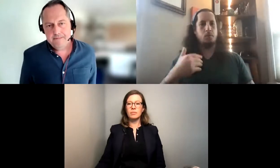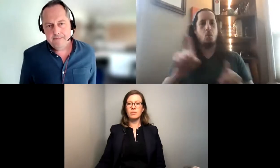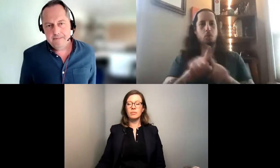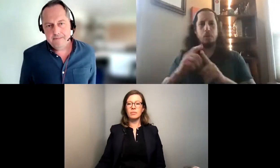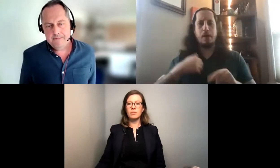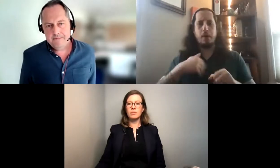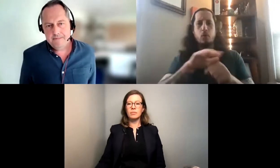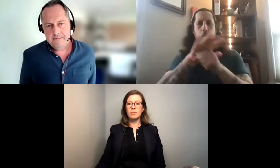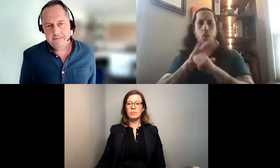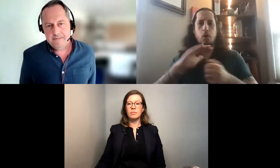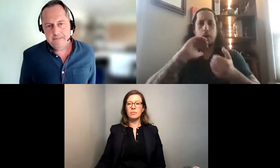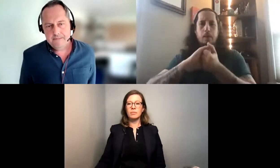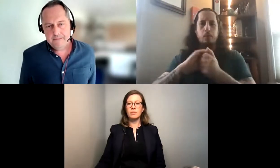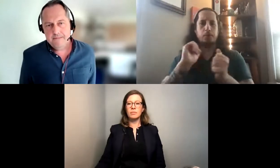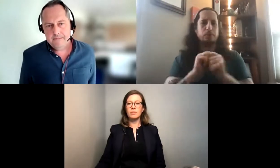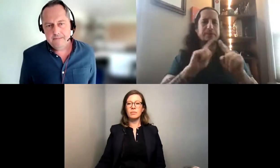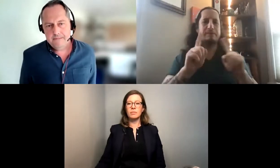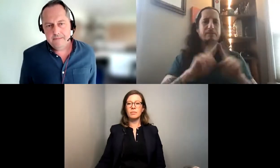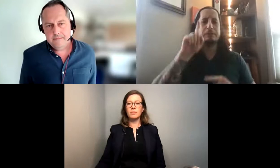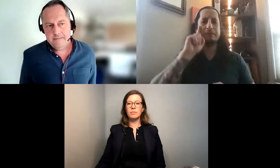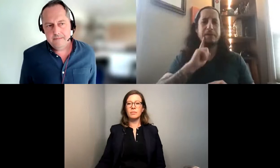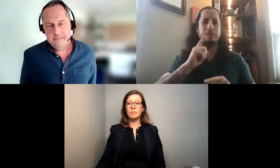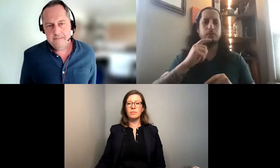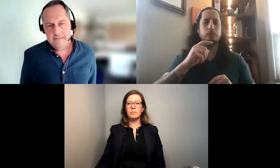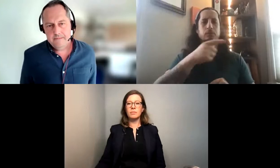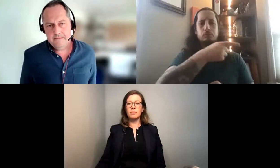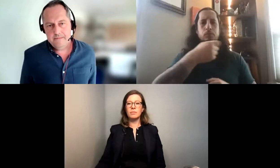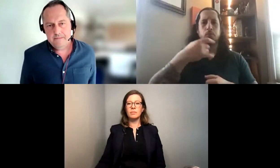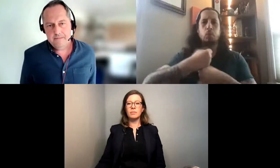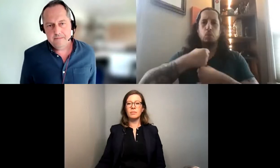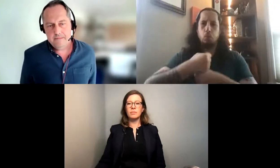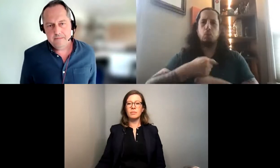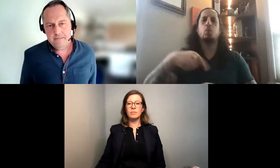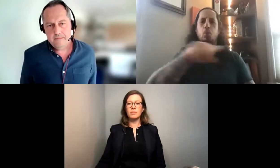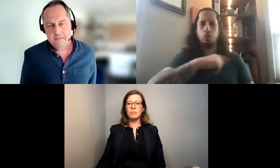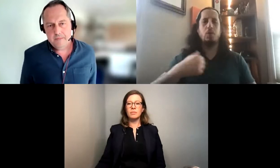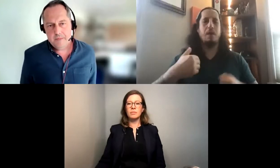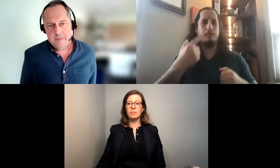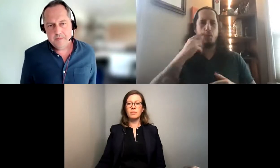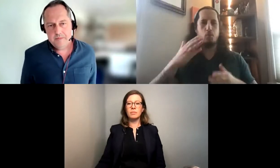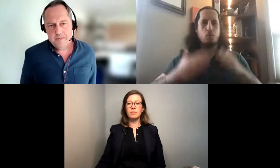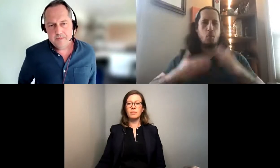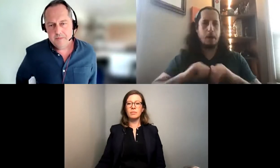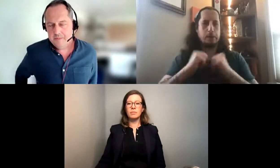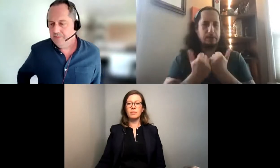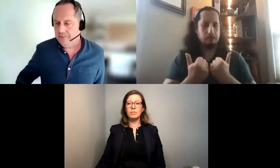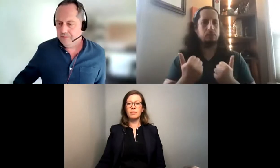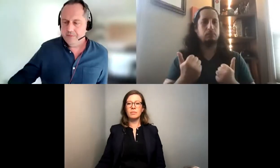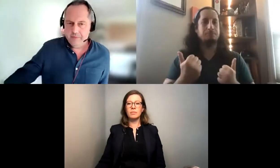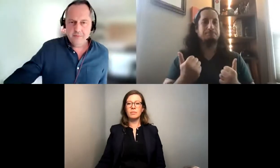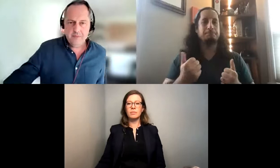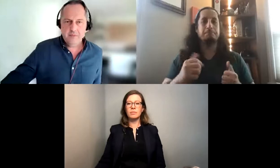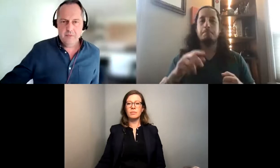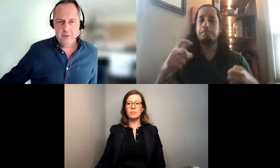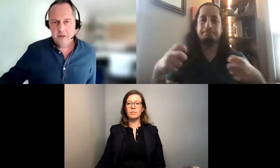I know that program exists. I know that there are also local collaborations with different schools for the deaf where